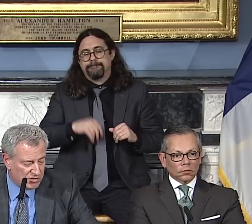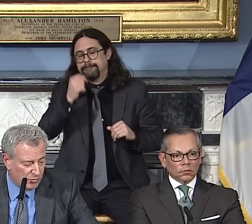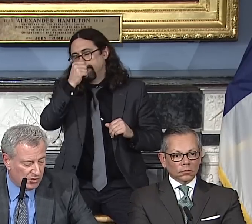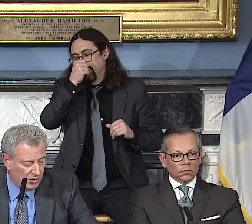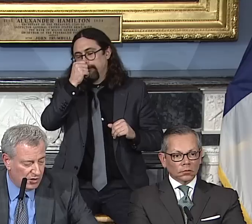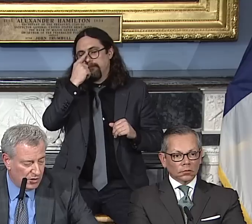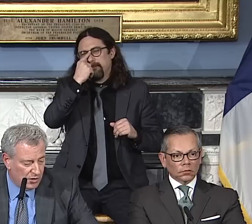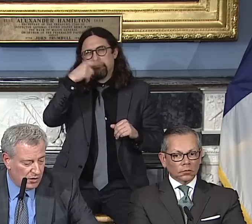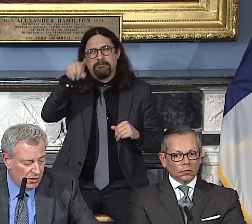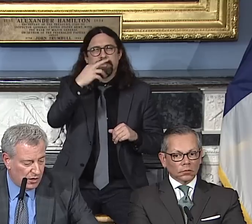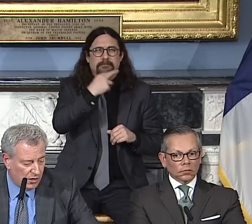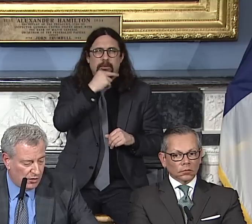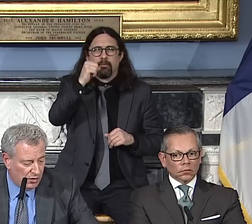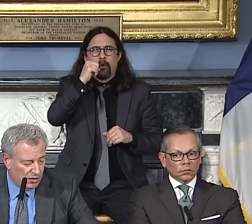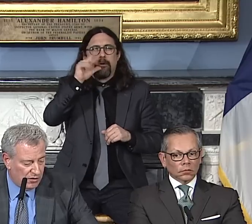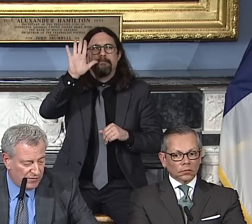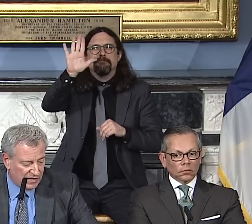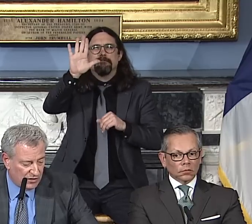allow for some